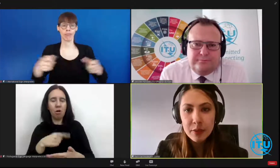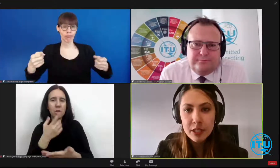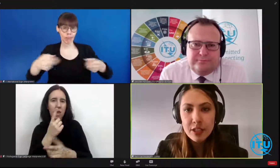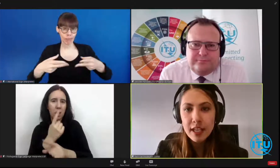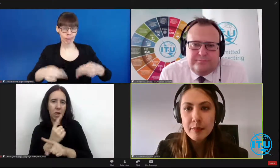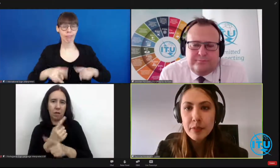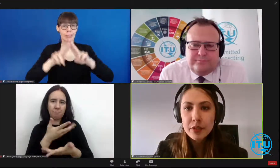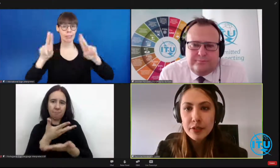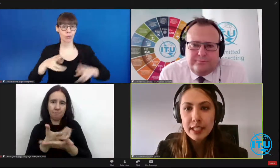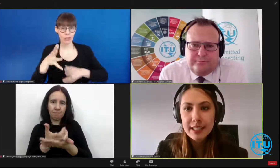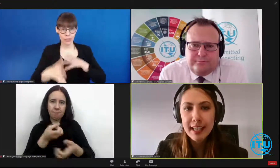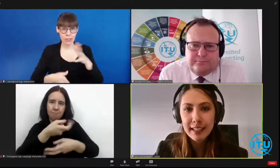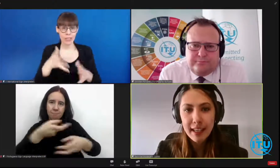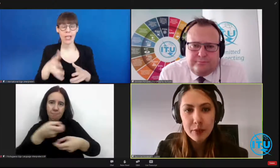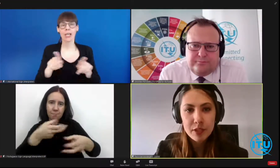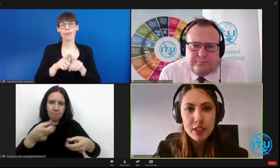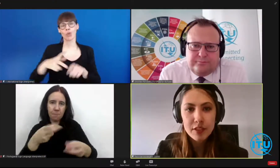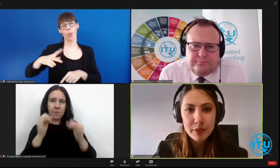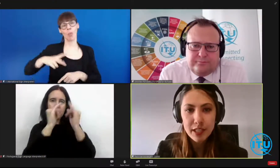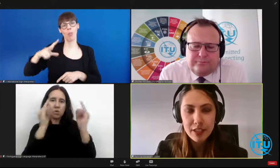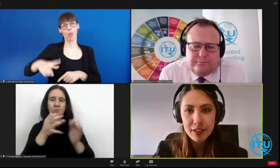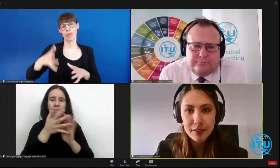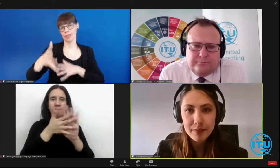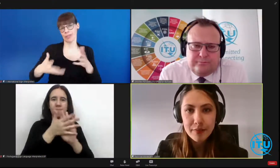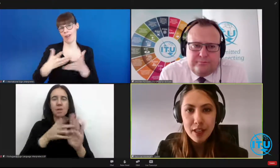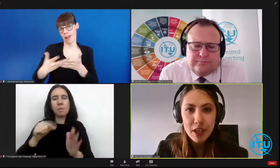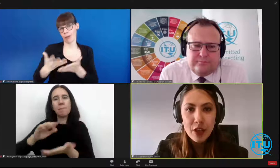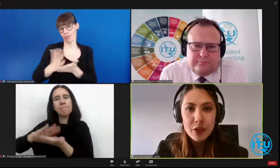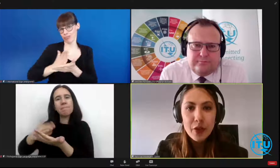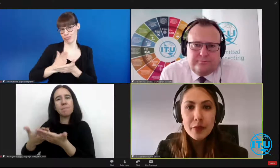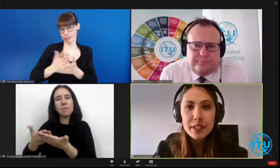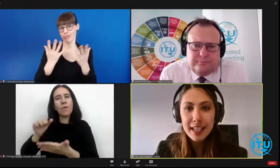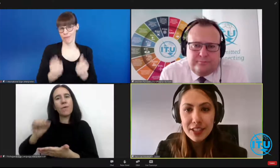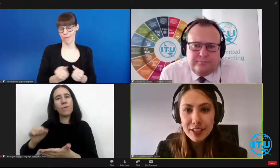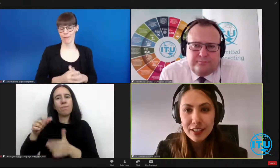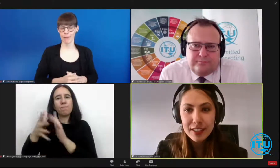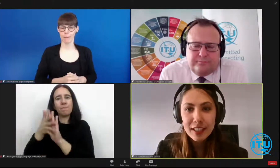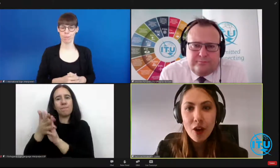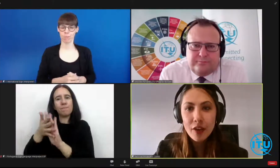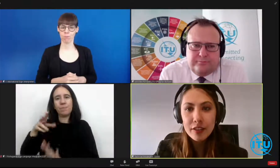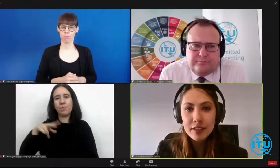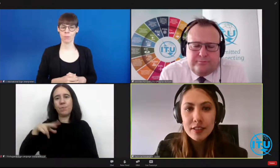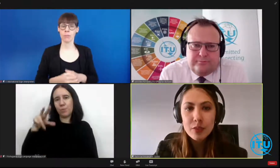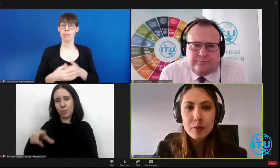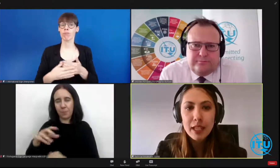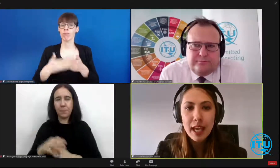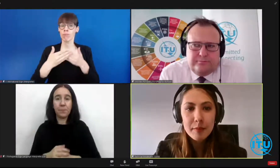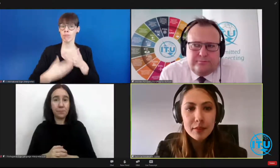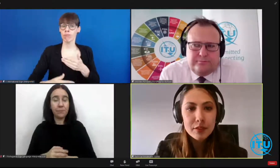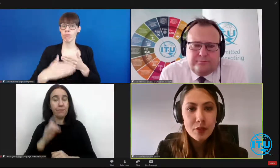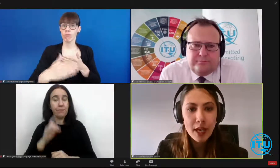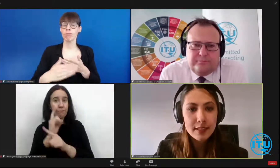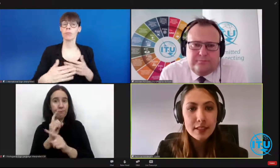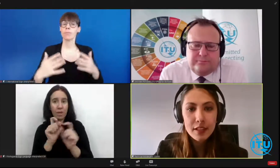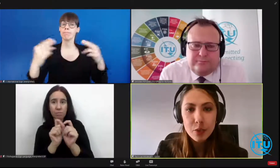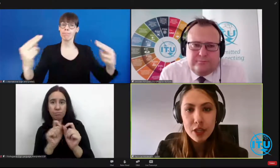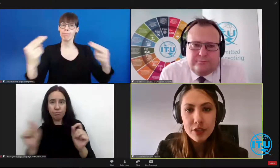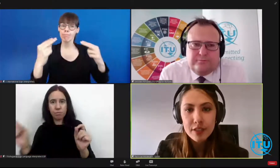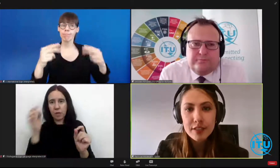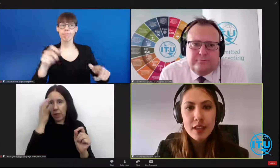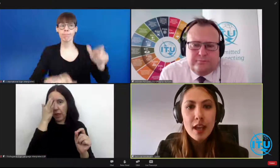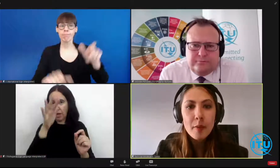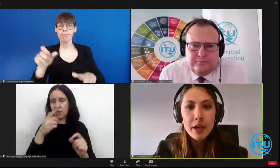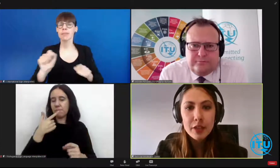International Sign Language, and Portuguese Sign Language interpretation. Throughout the session, the audience will be able to ask